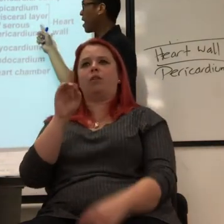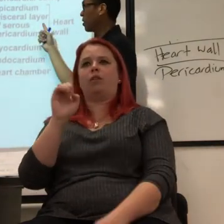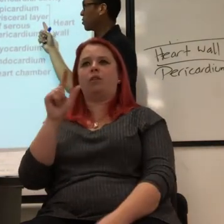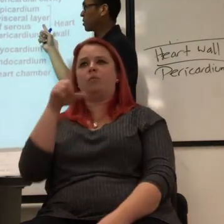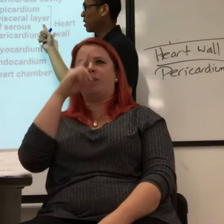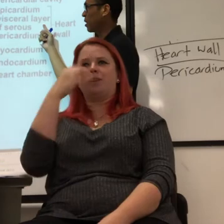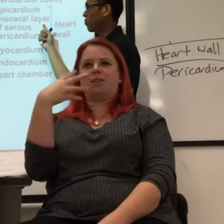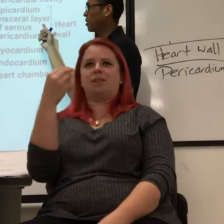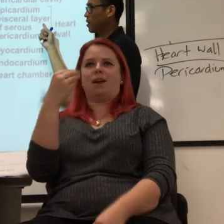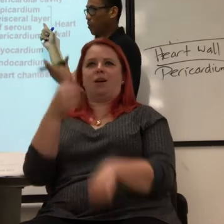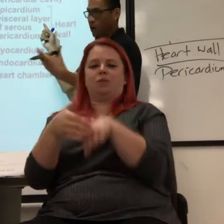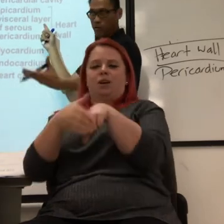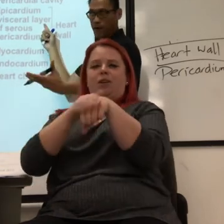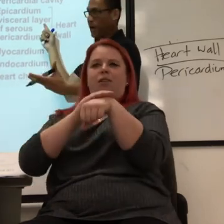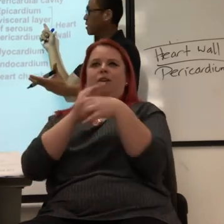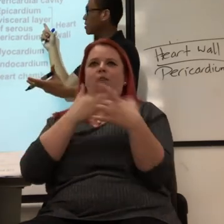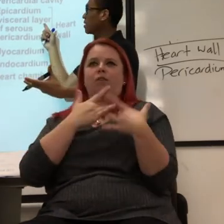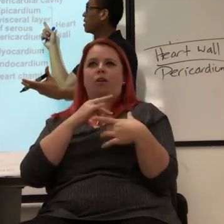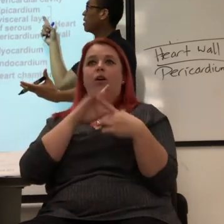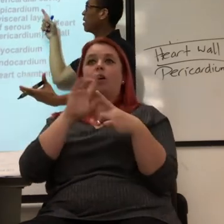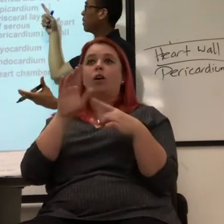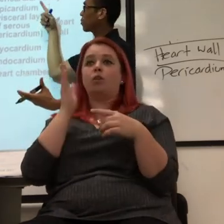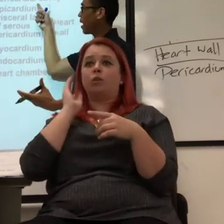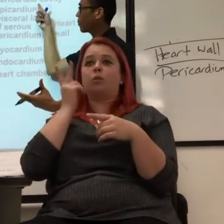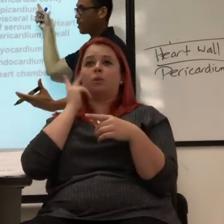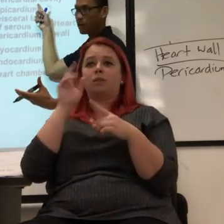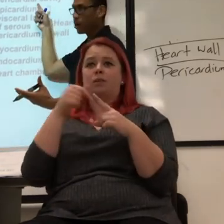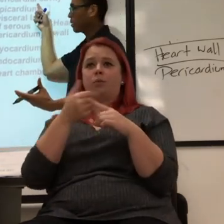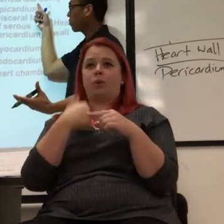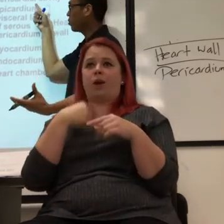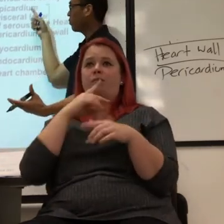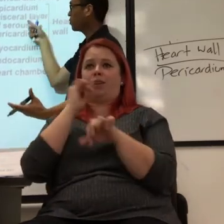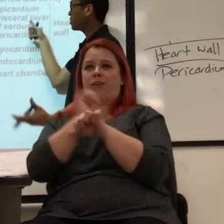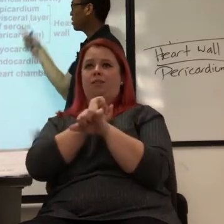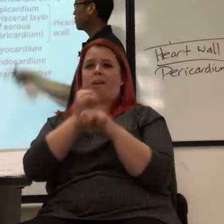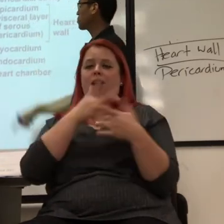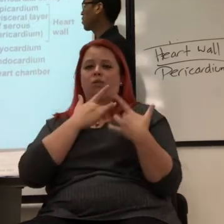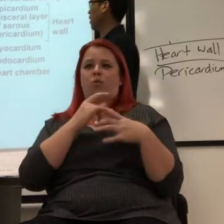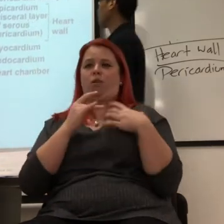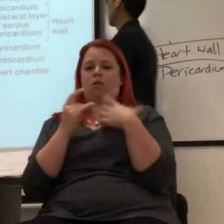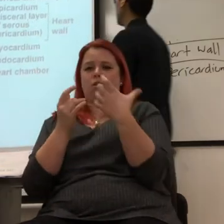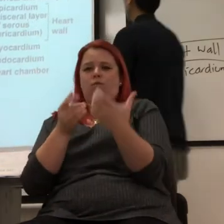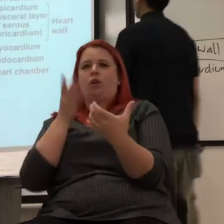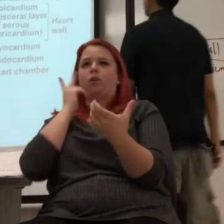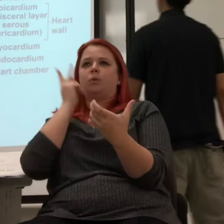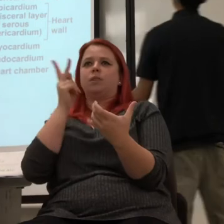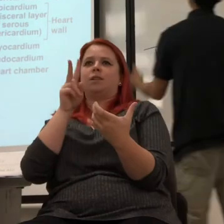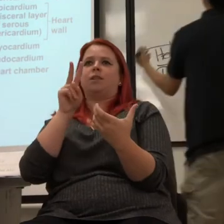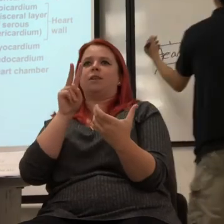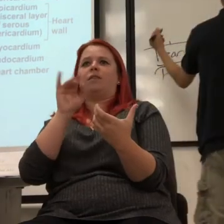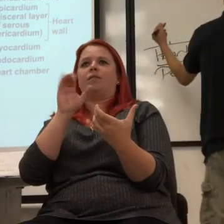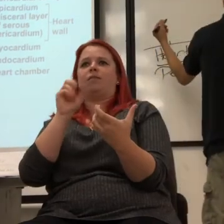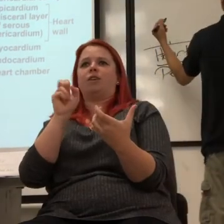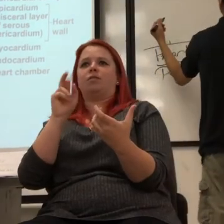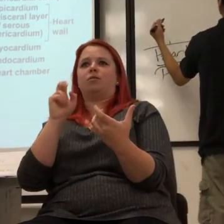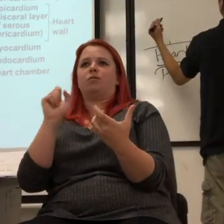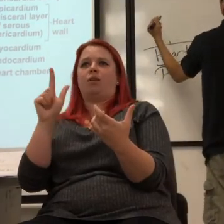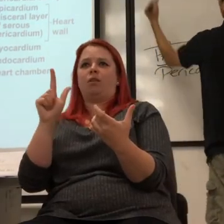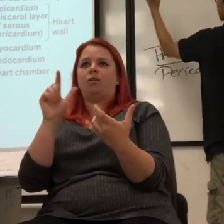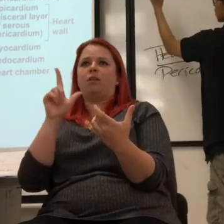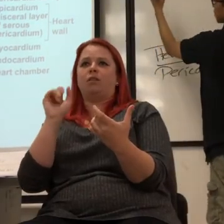And that you'll see when you get your heart in your hands, parietal pericardium removed, you'll see the visceral layer.